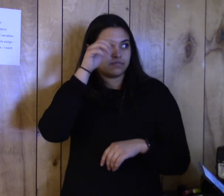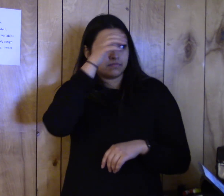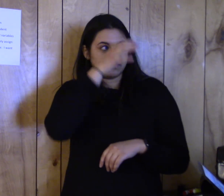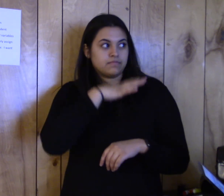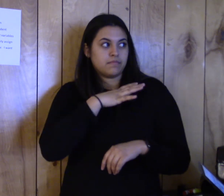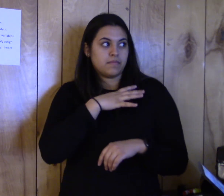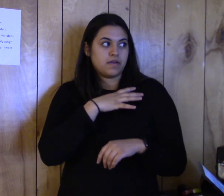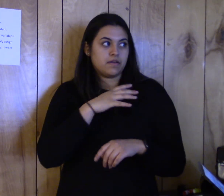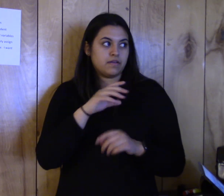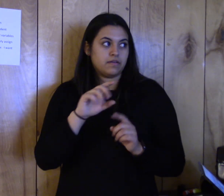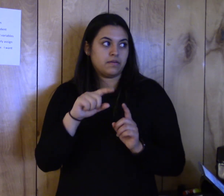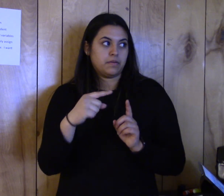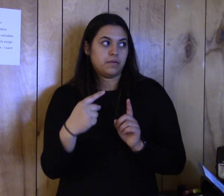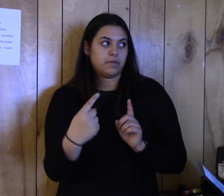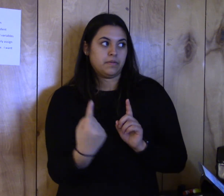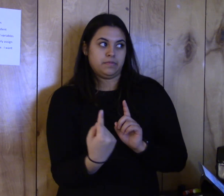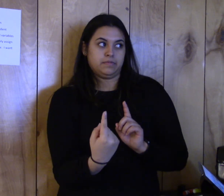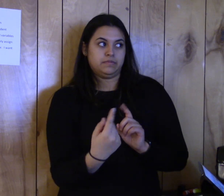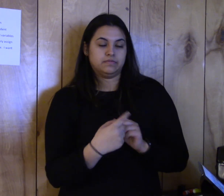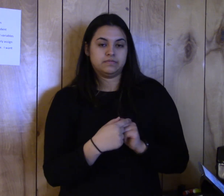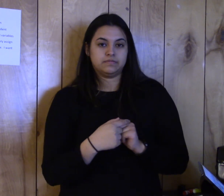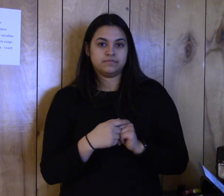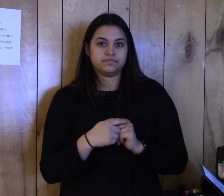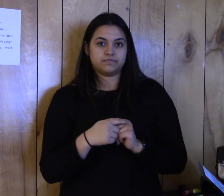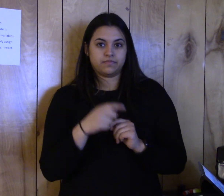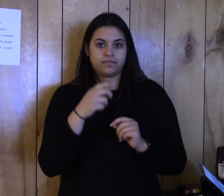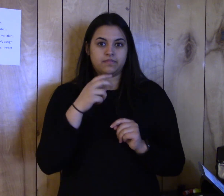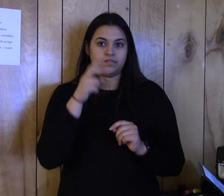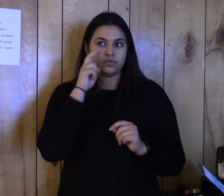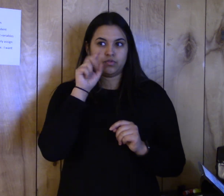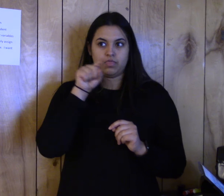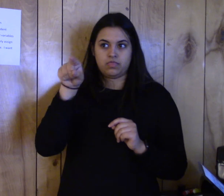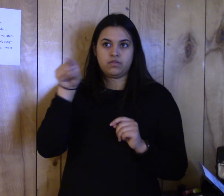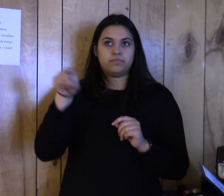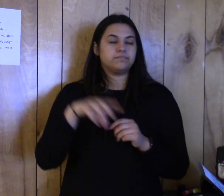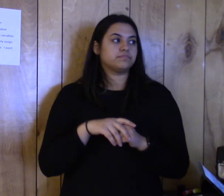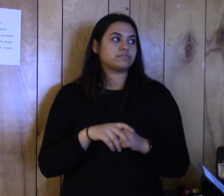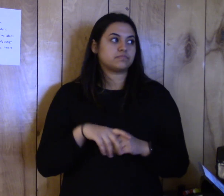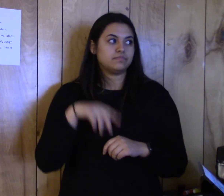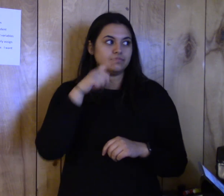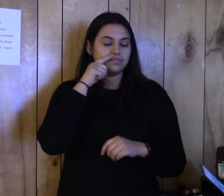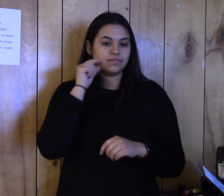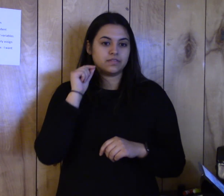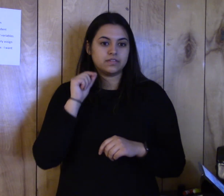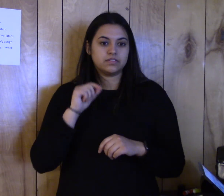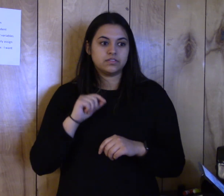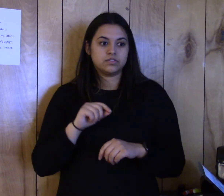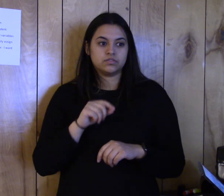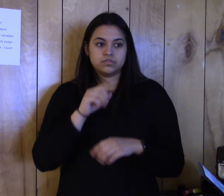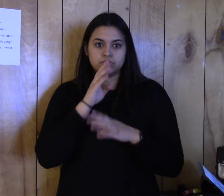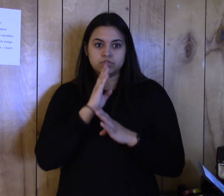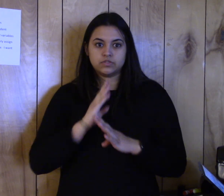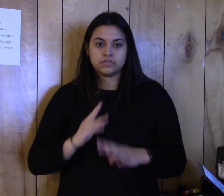The cat very quietly, calmly stood up, and very quietly, calmly started walking in my